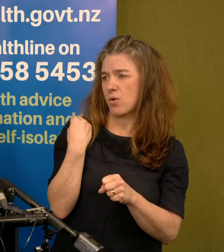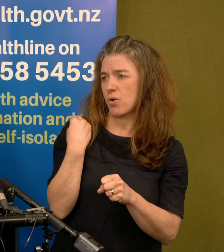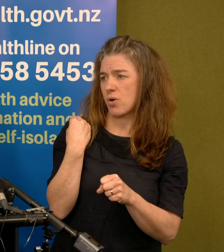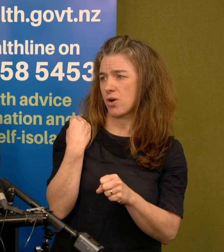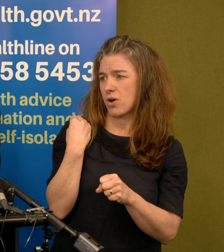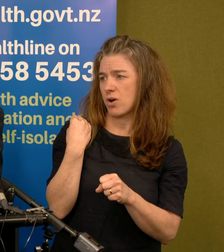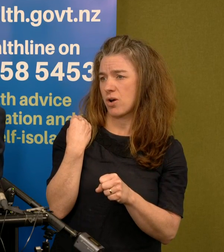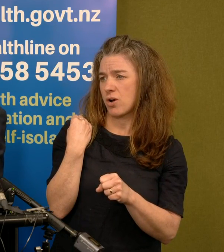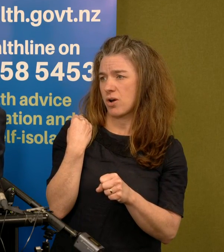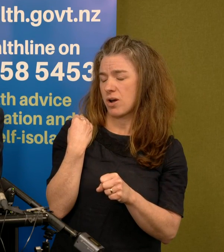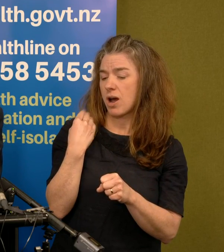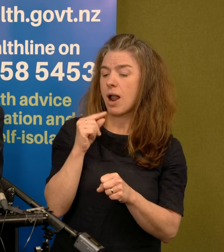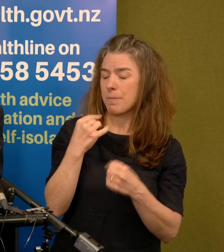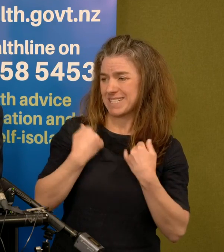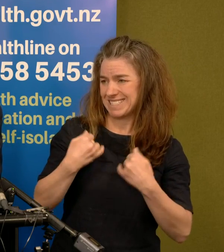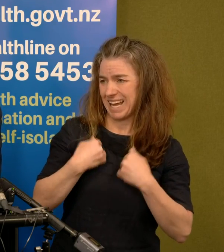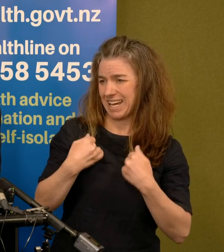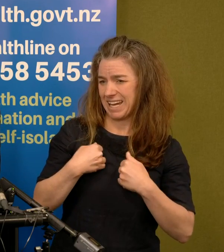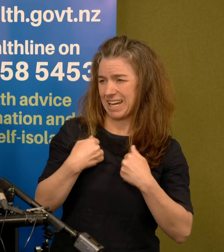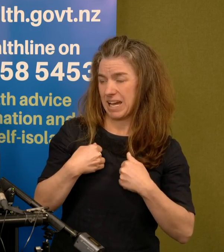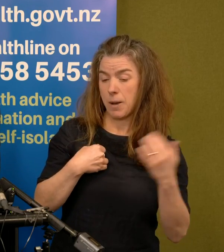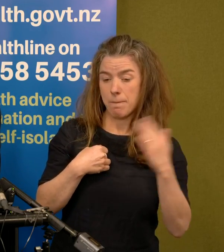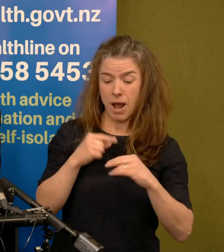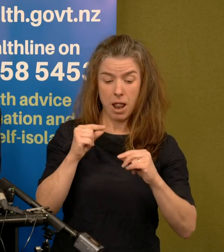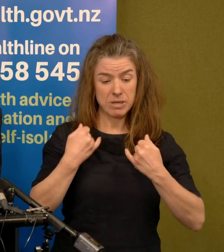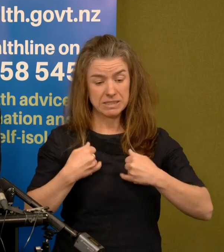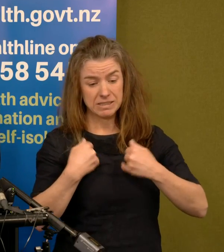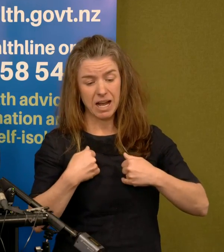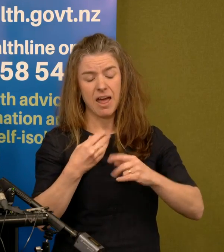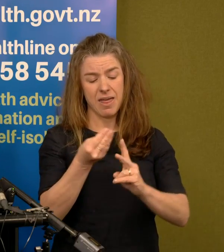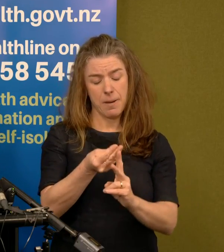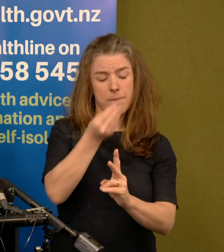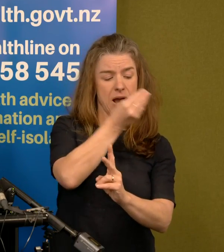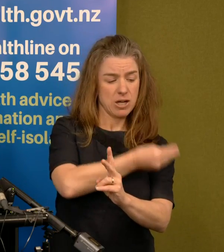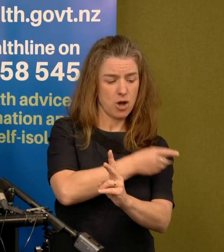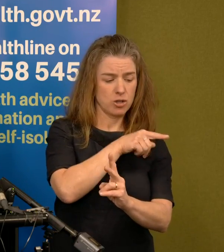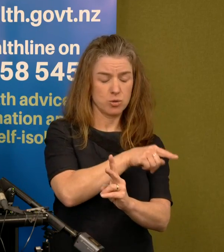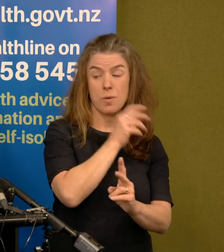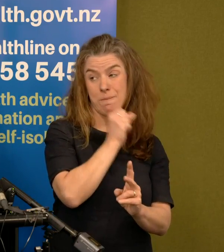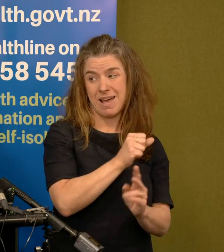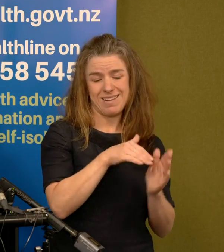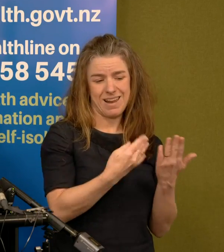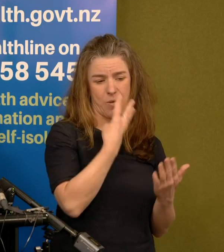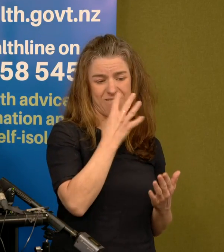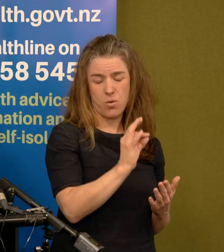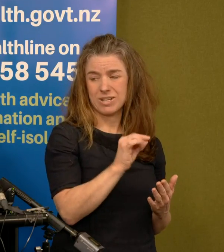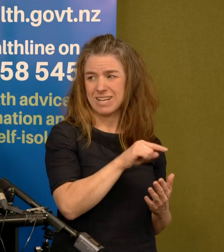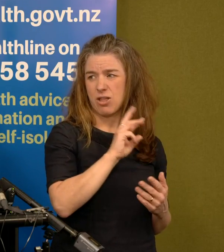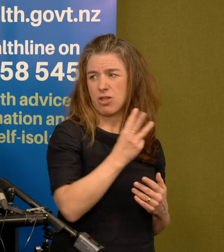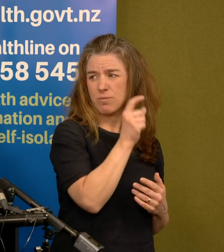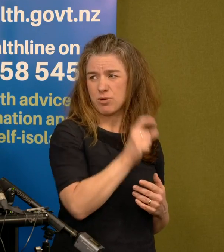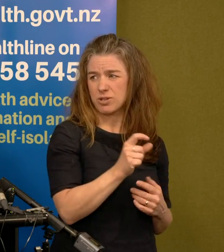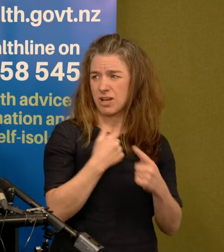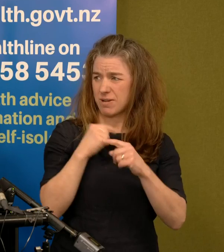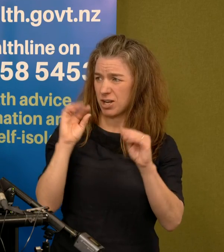with coronavirus, developed an illness, a mild illness when they got back, and there's been transmission in the family to the person who is the 3rd case. Sorry, I'm still a